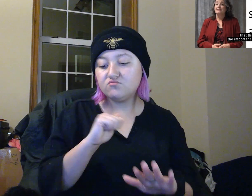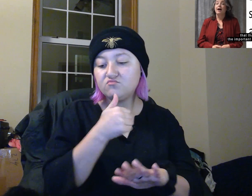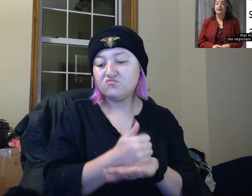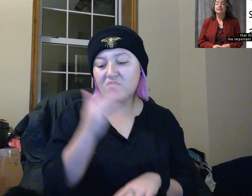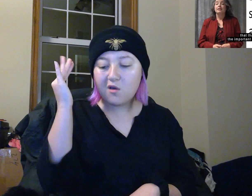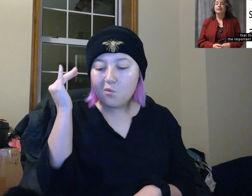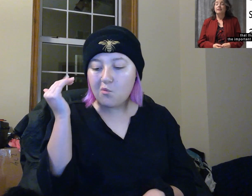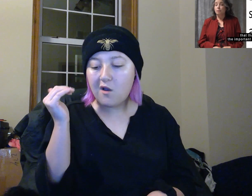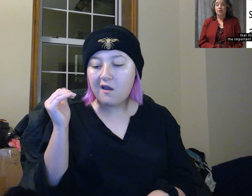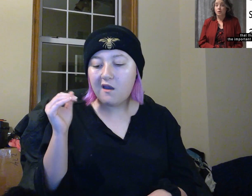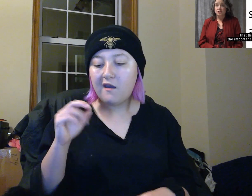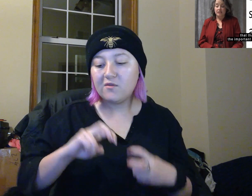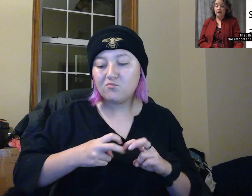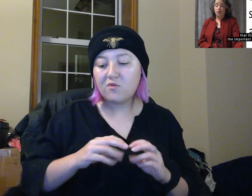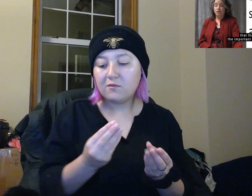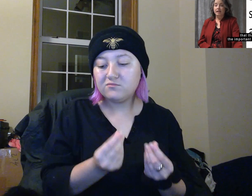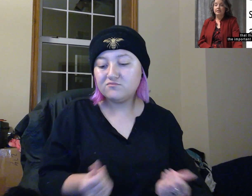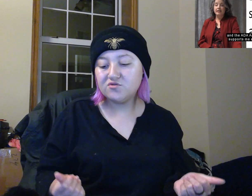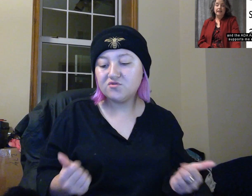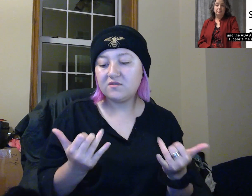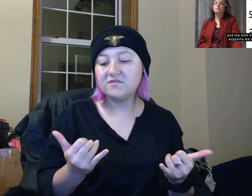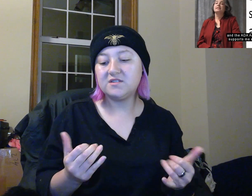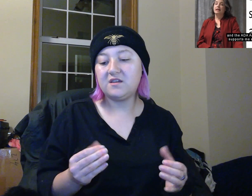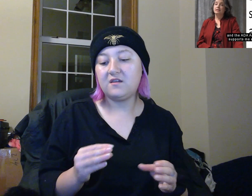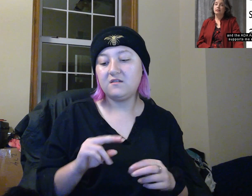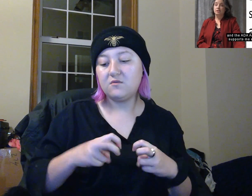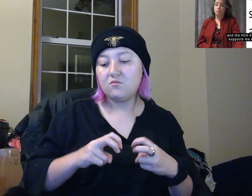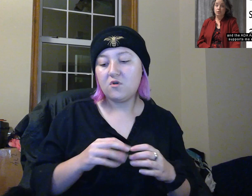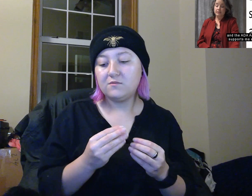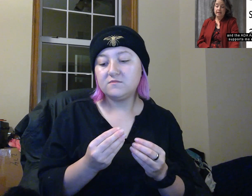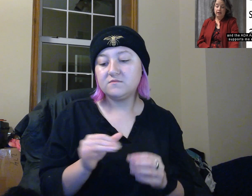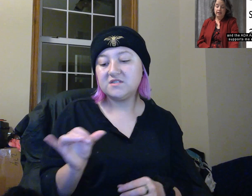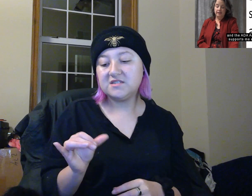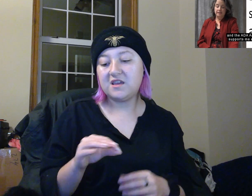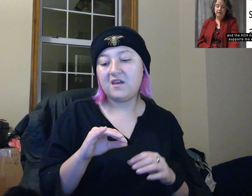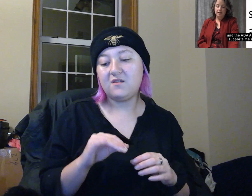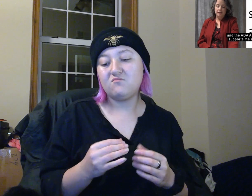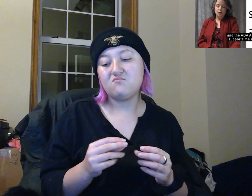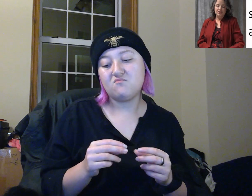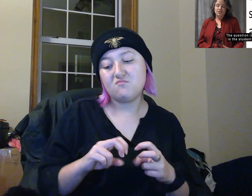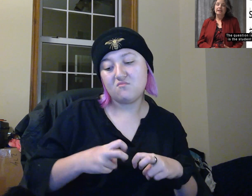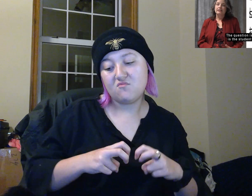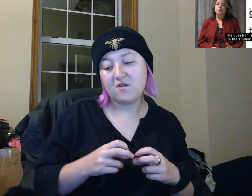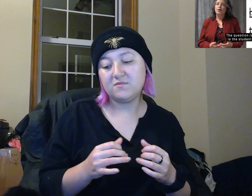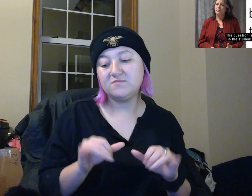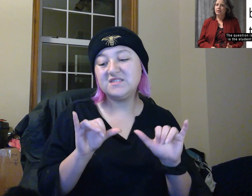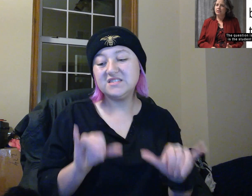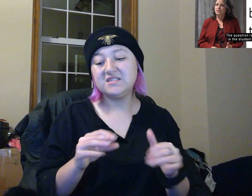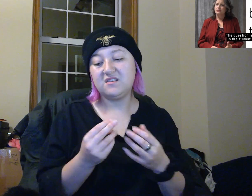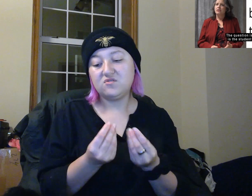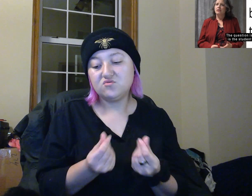that is not the important question at all, and the ADA Amendments Act supports me entirely in this. The question is,